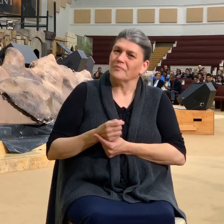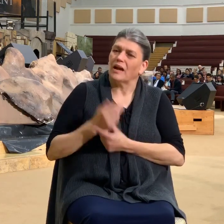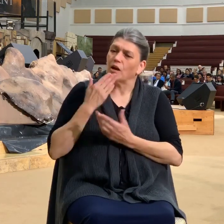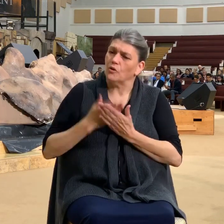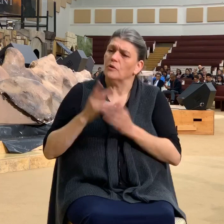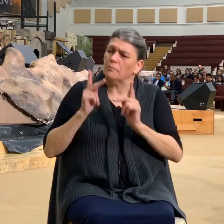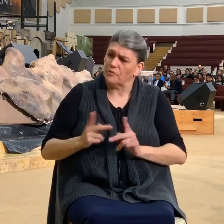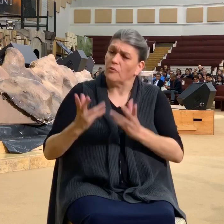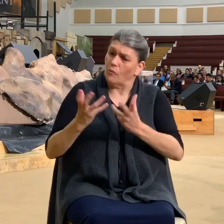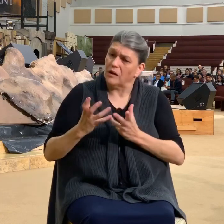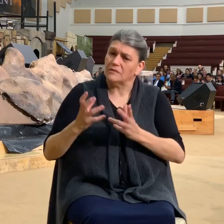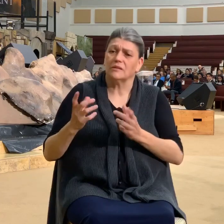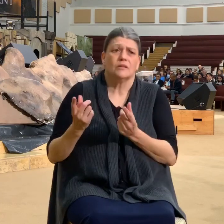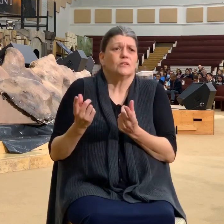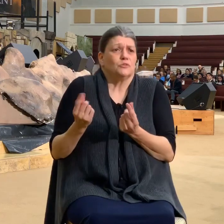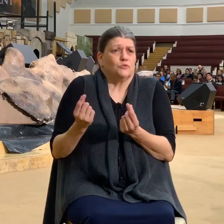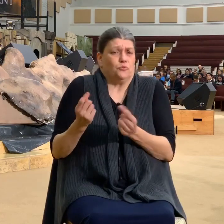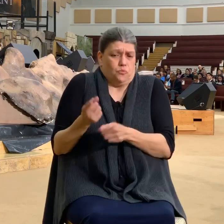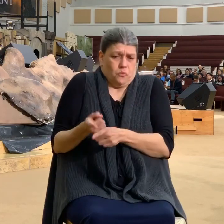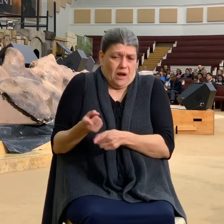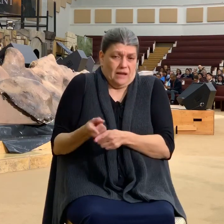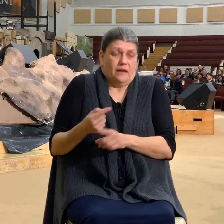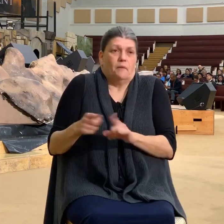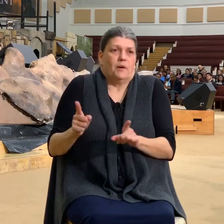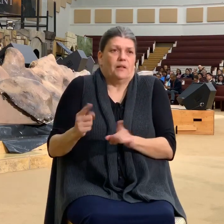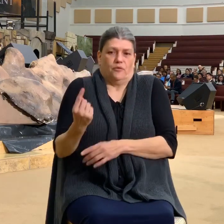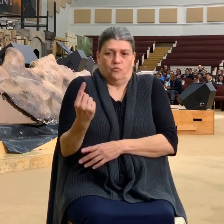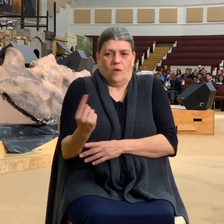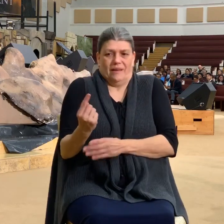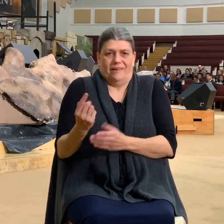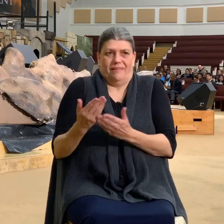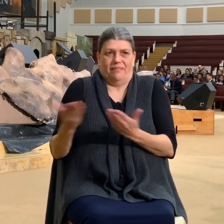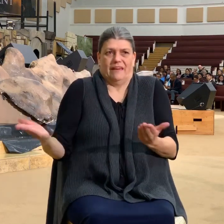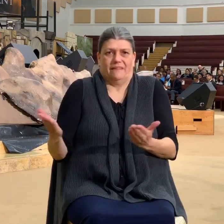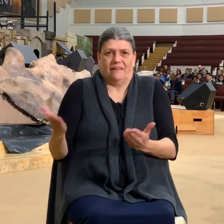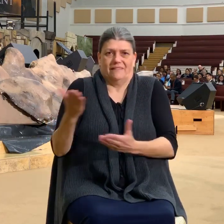wants to do right, but there is one thing hindering.